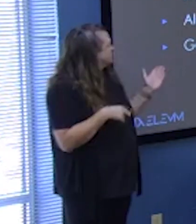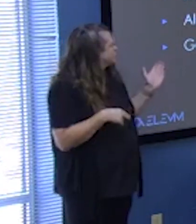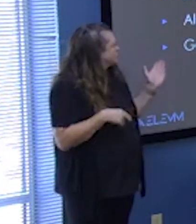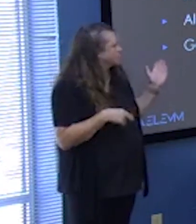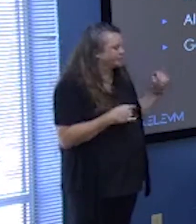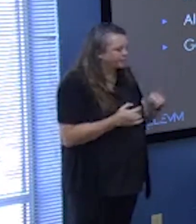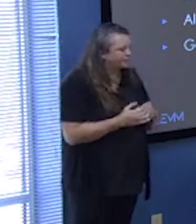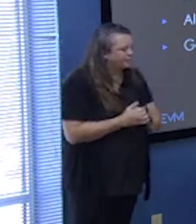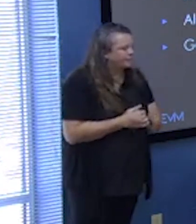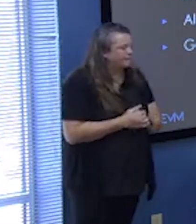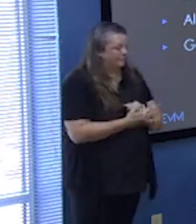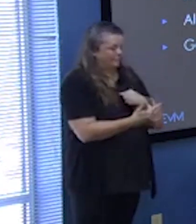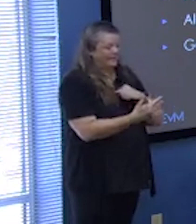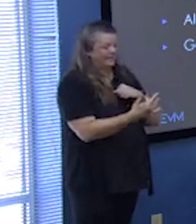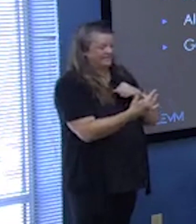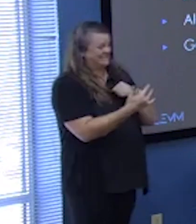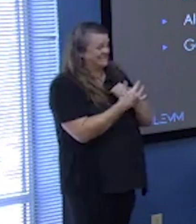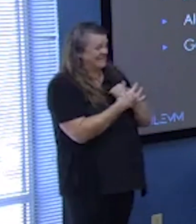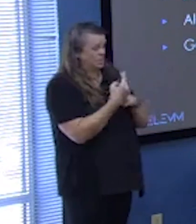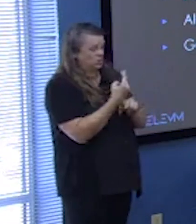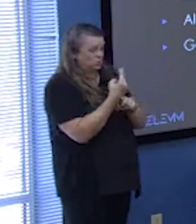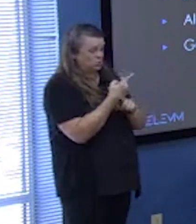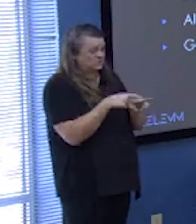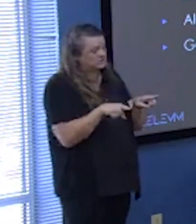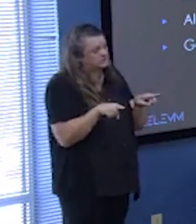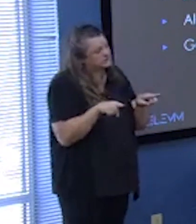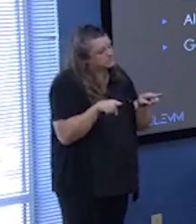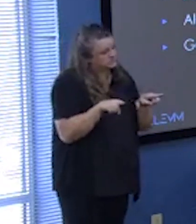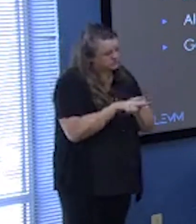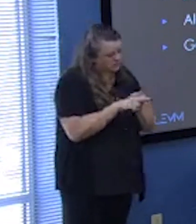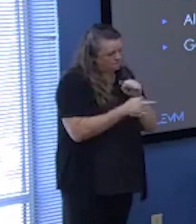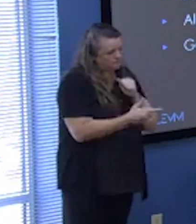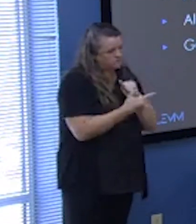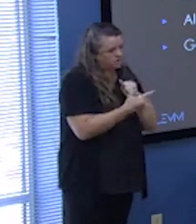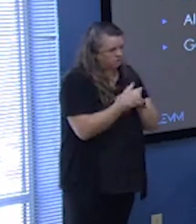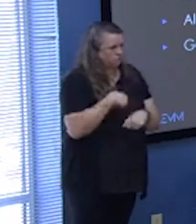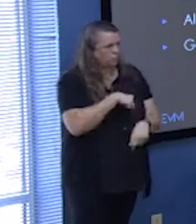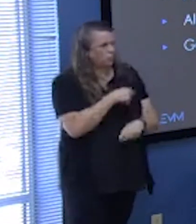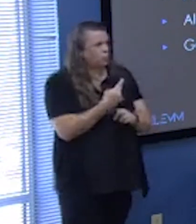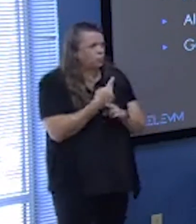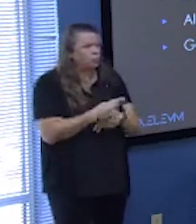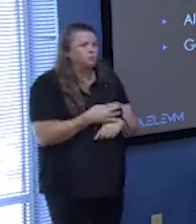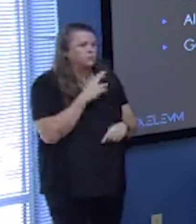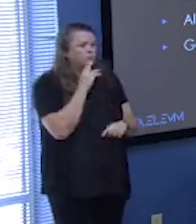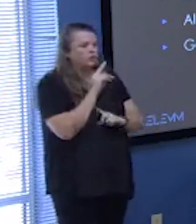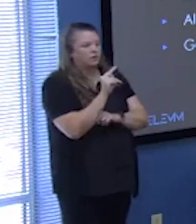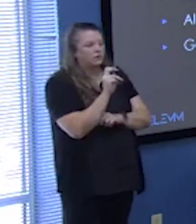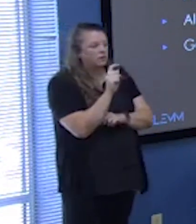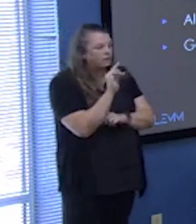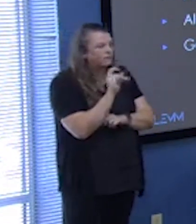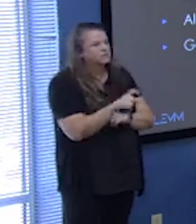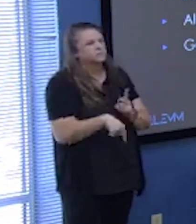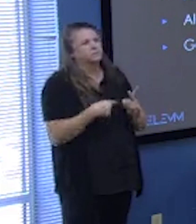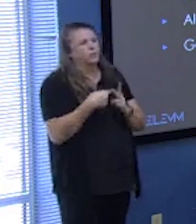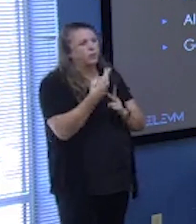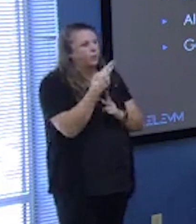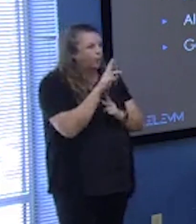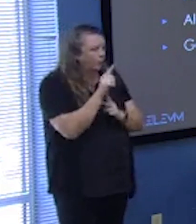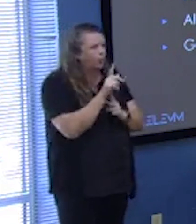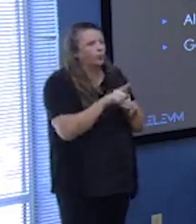Places. Technologies that use the same exact technology that we use: Netflix, Hulu, Uber,